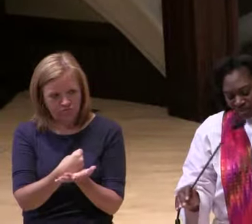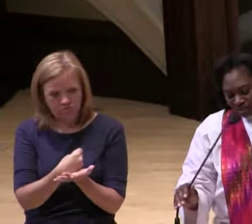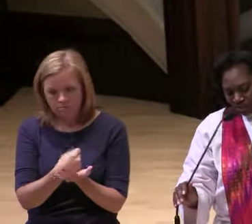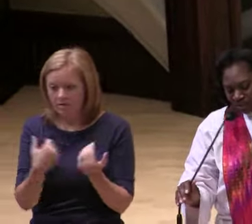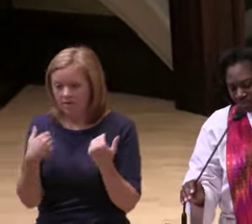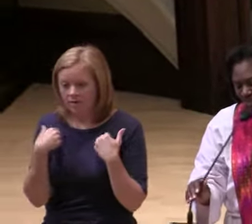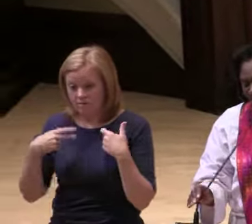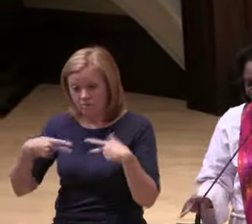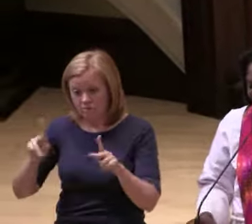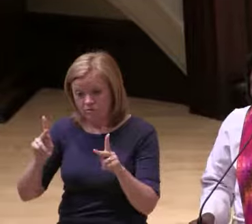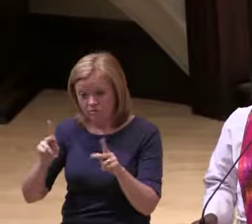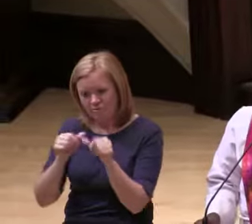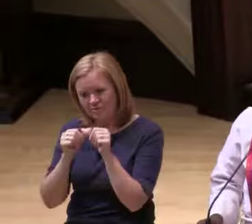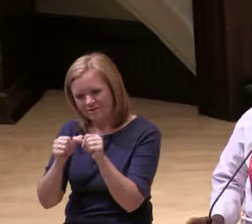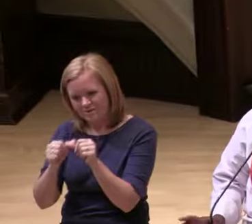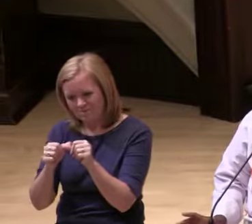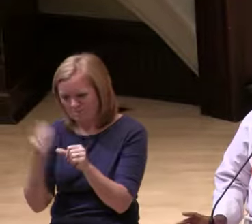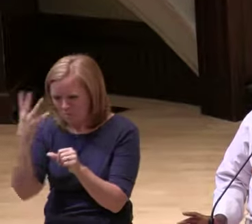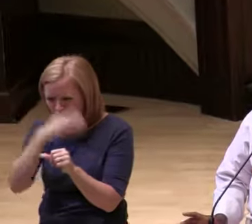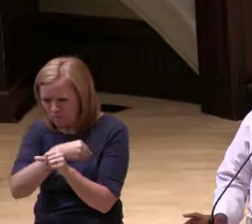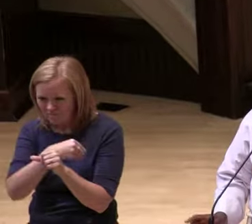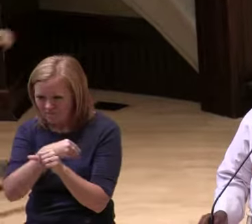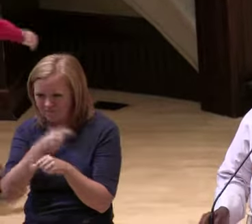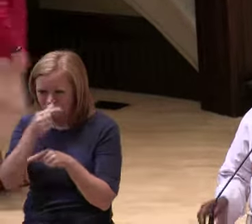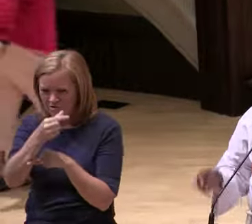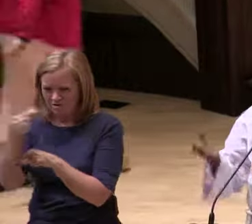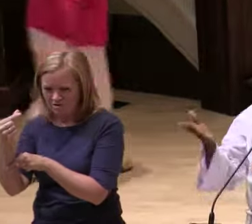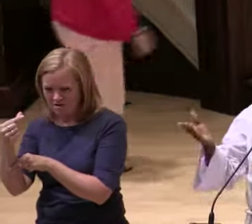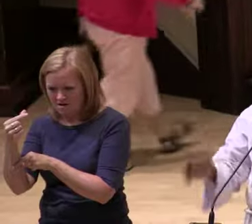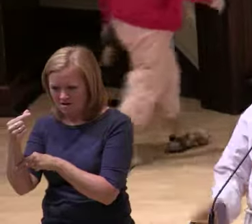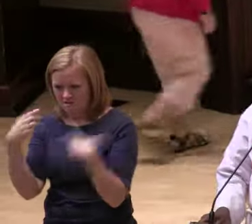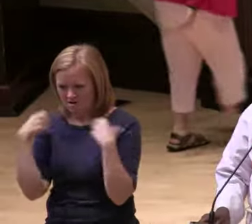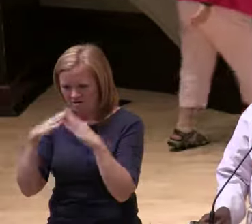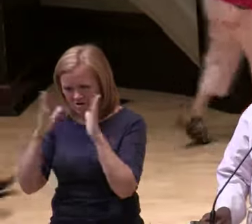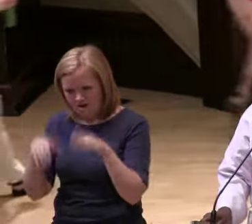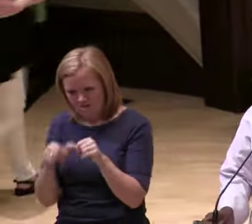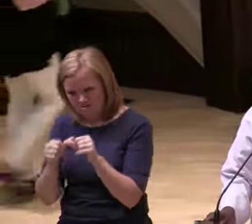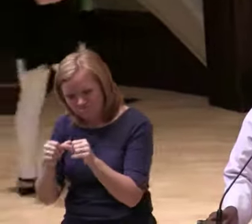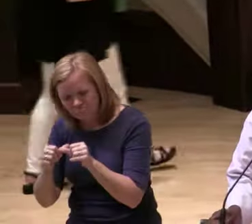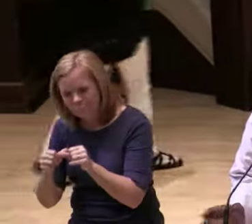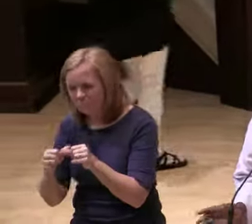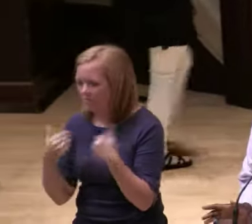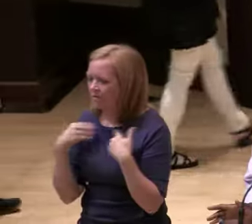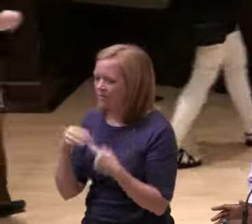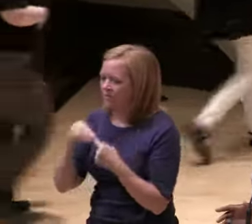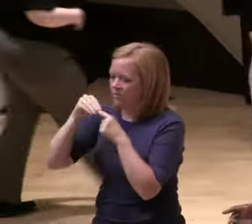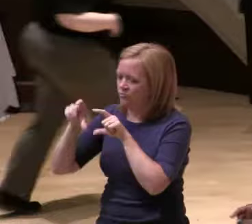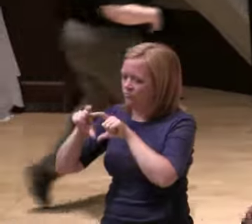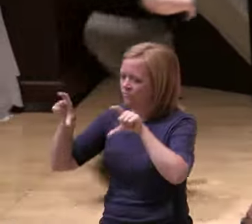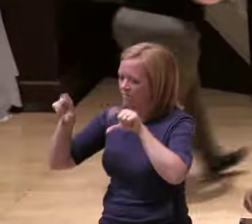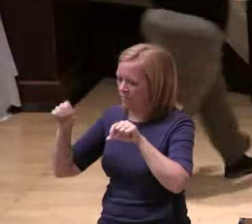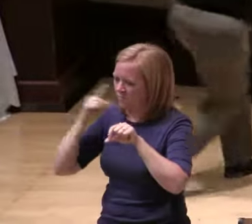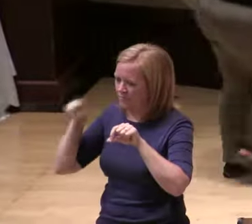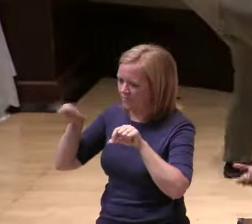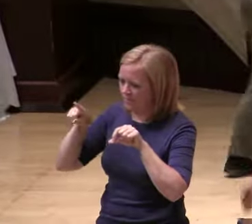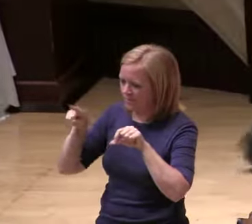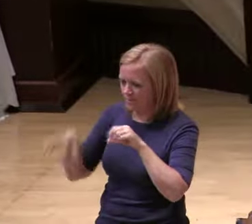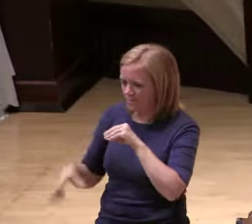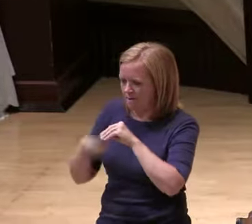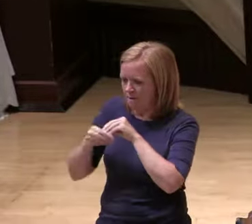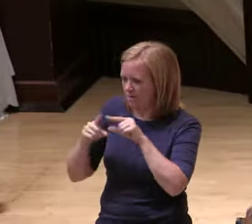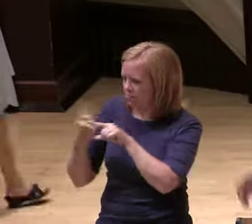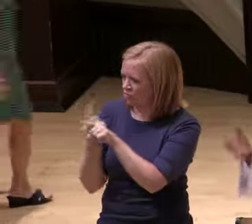have an opportunity to keep this beautiful ministry going. So there are special envelopes for Grace of God Recovery House that you can add